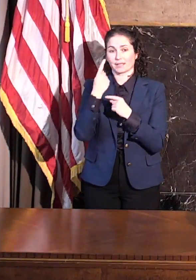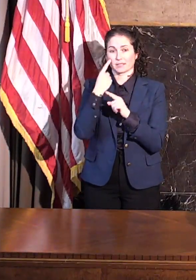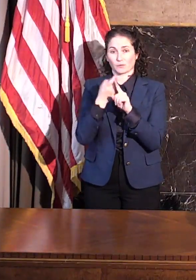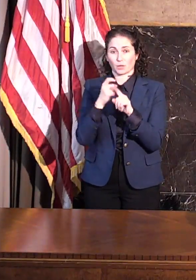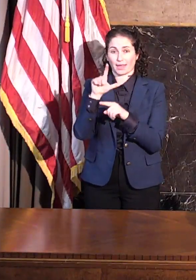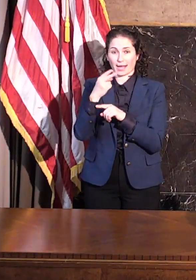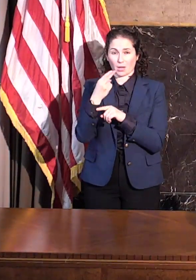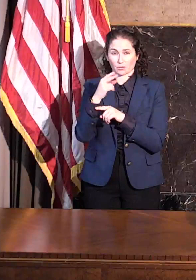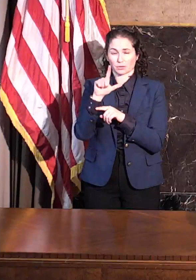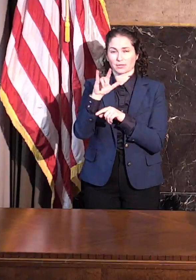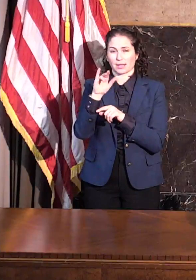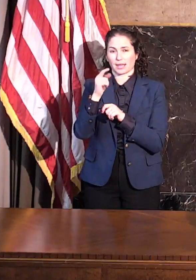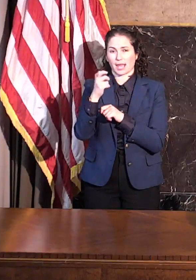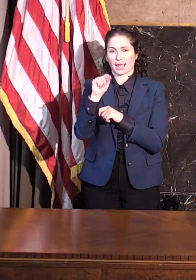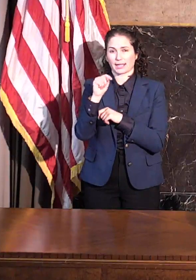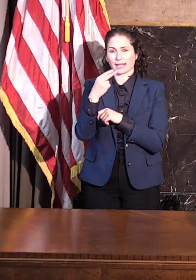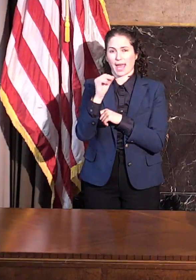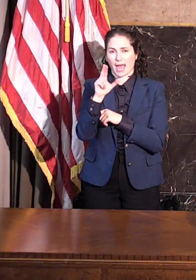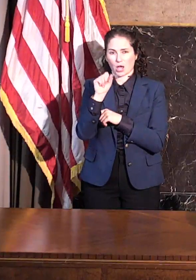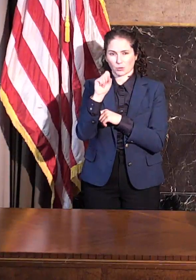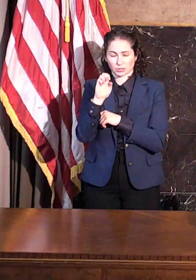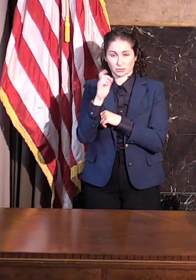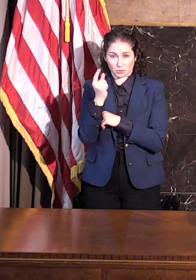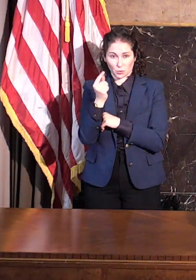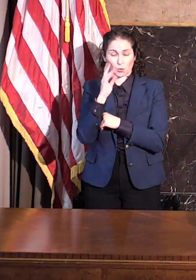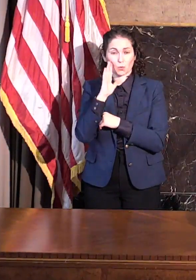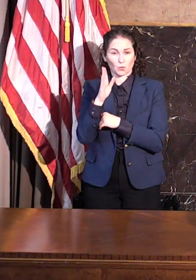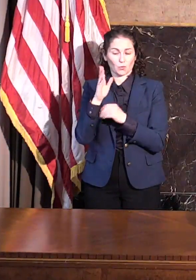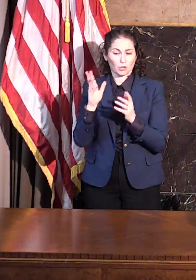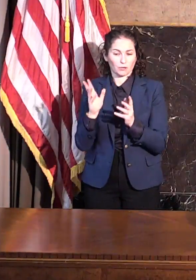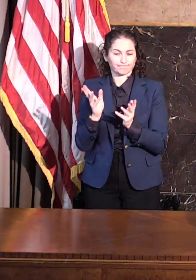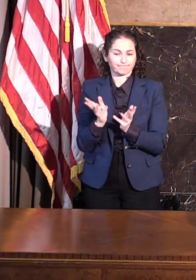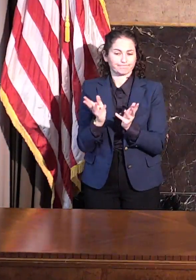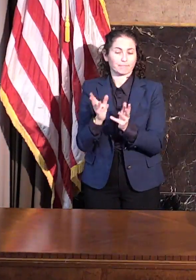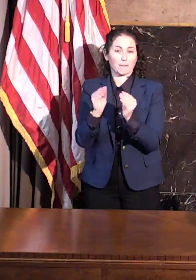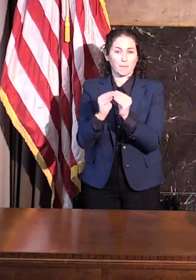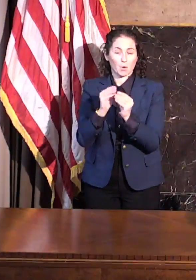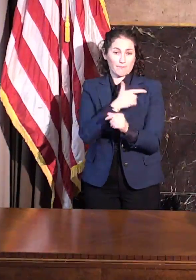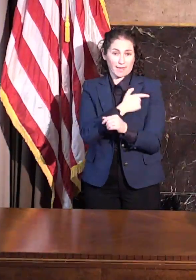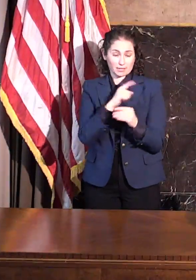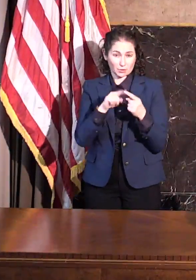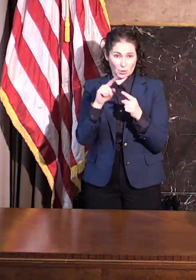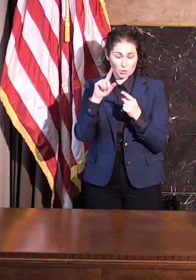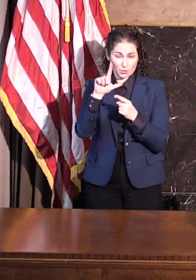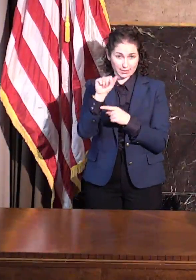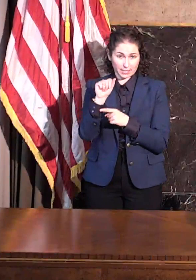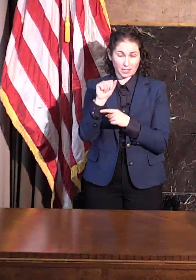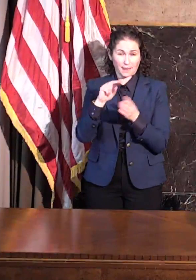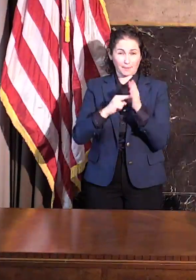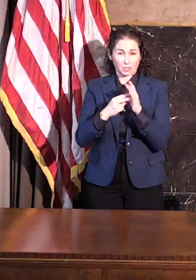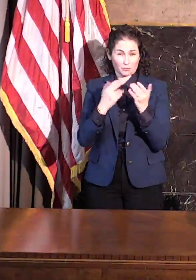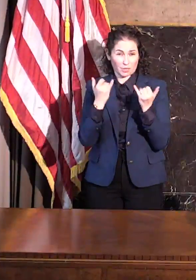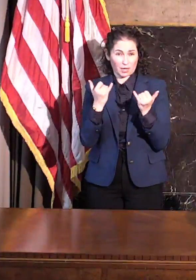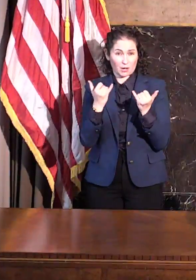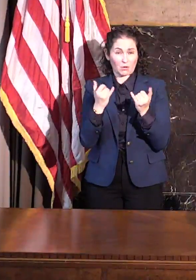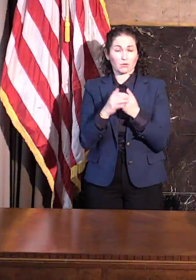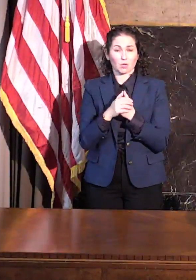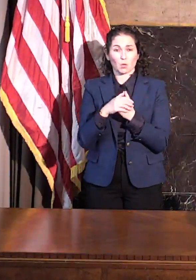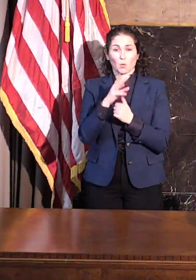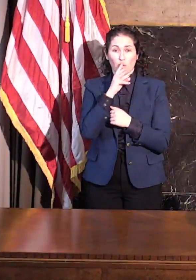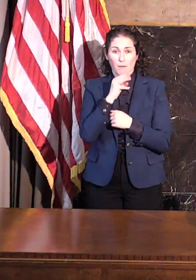I'll also let you know that we are adding 2 additional retail pharmacy partners to the federal retail pharmacy